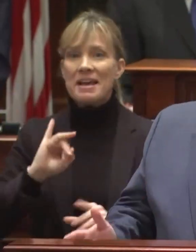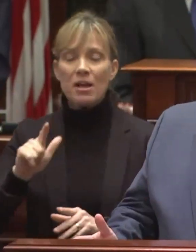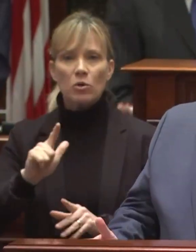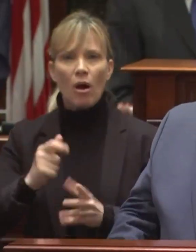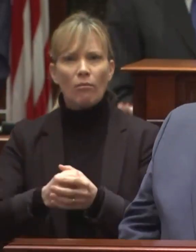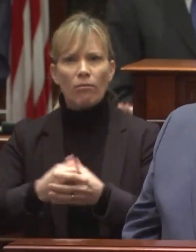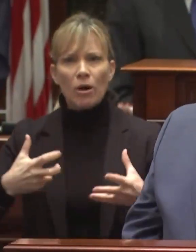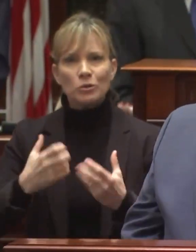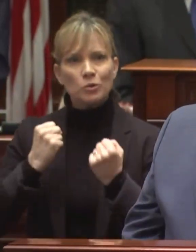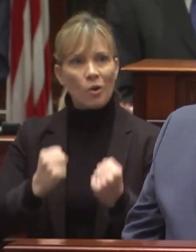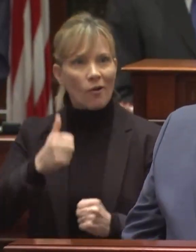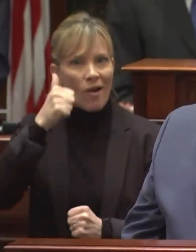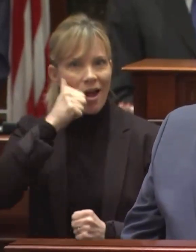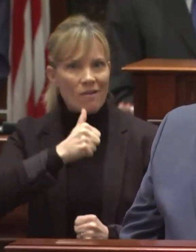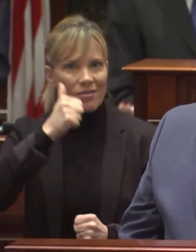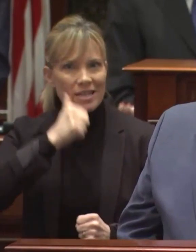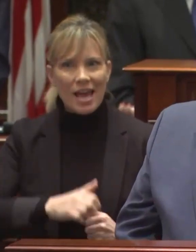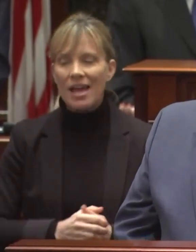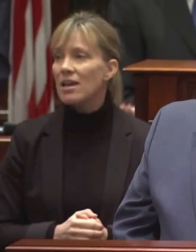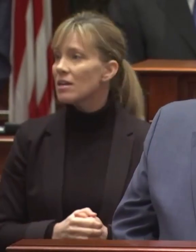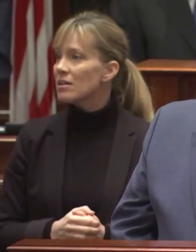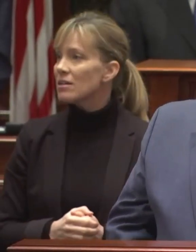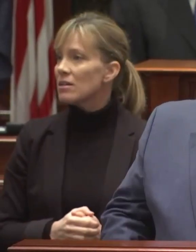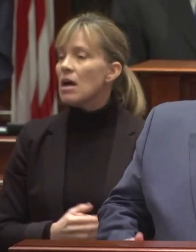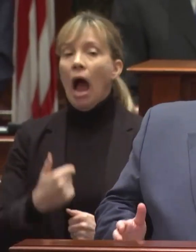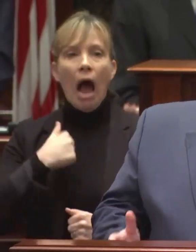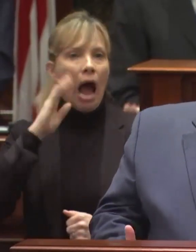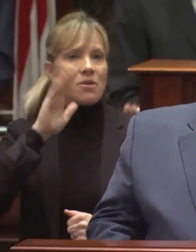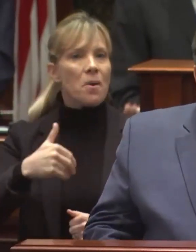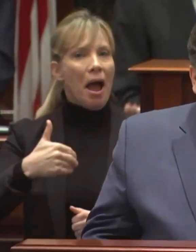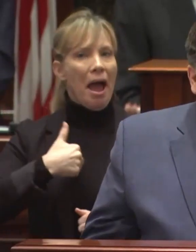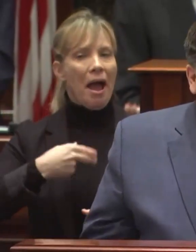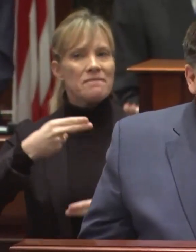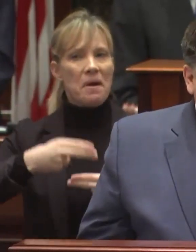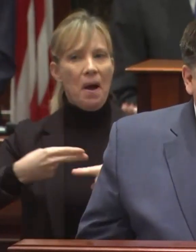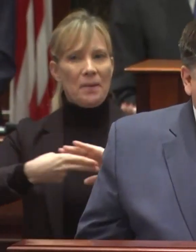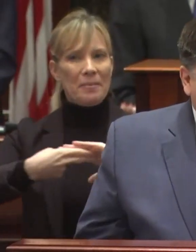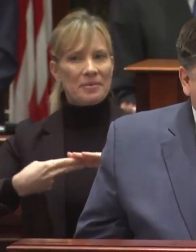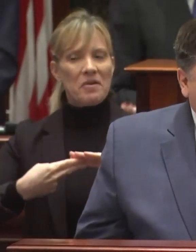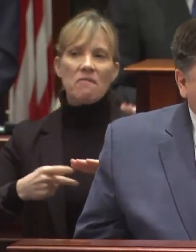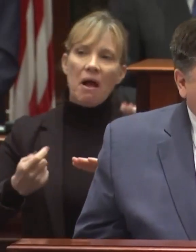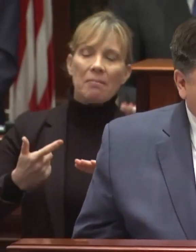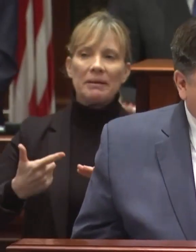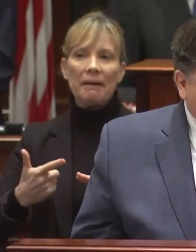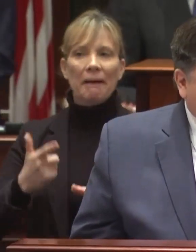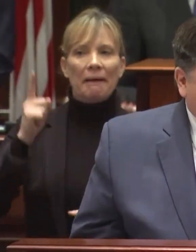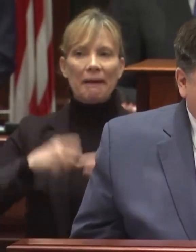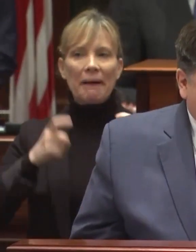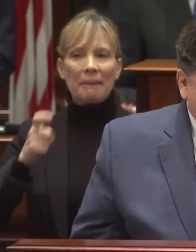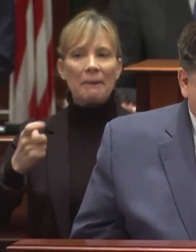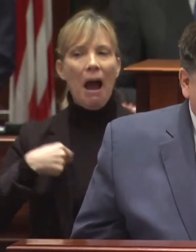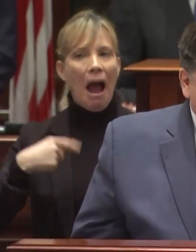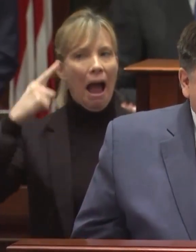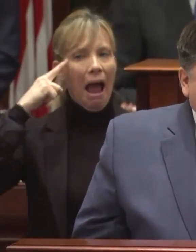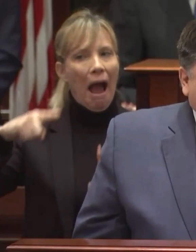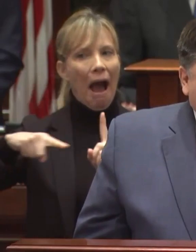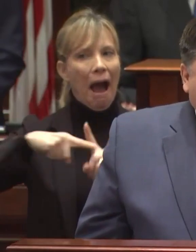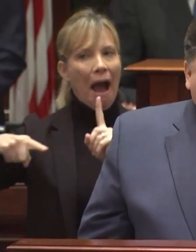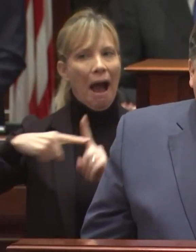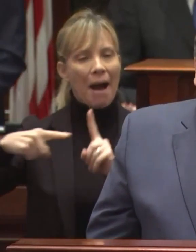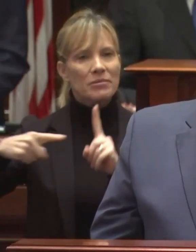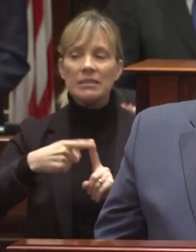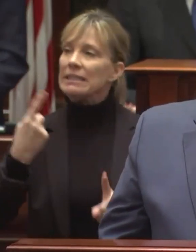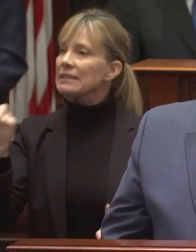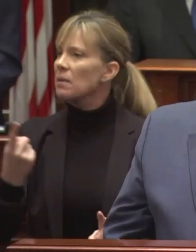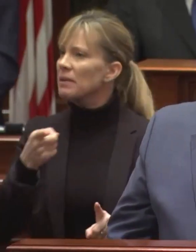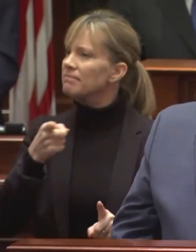growing stronger each day. I know I have a reputation for being a bit of an irrepressible optimist,